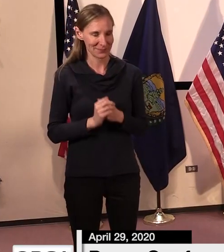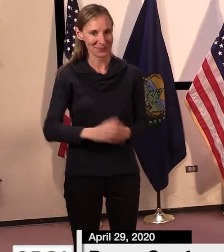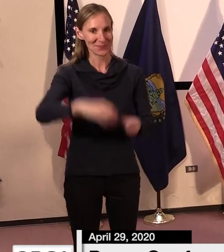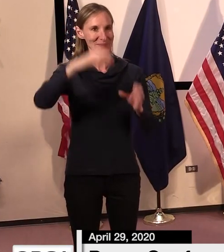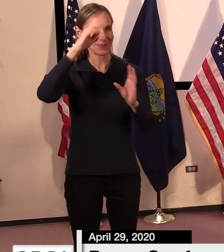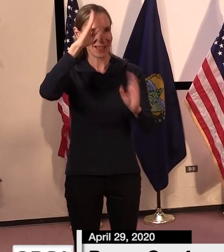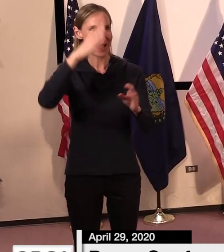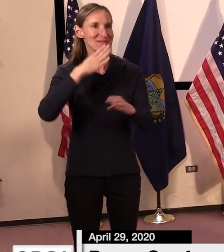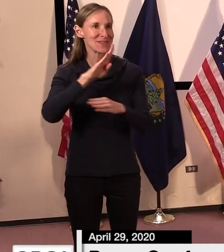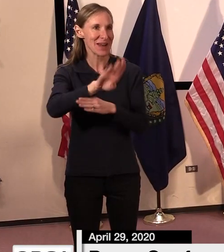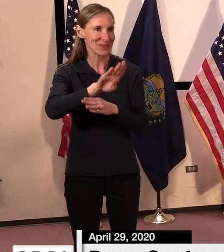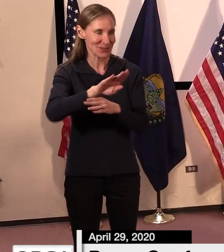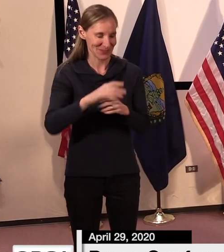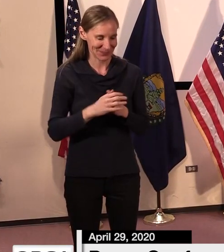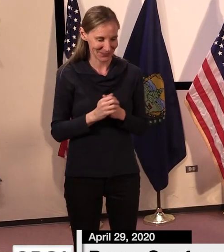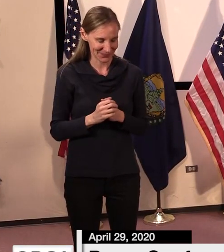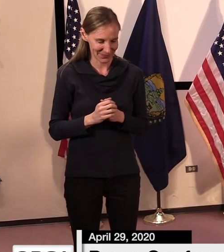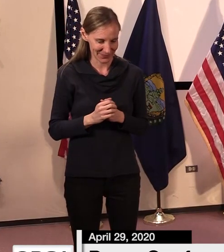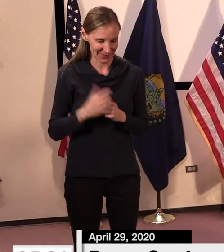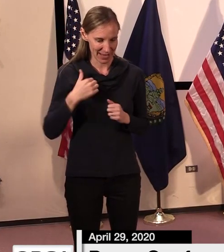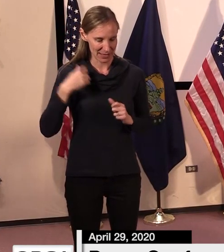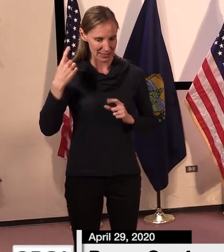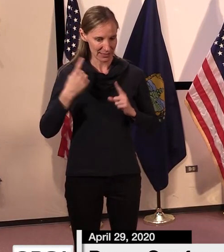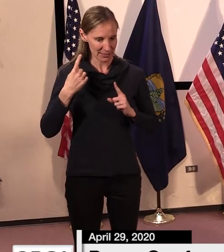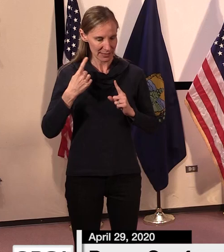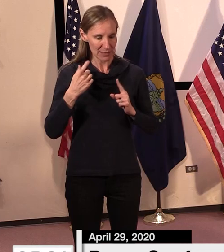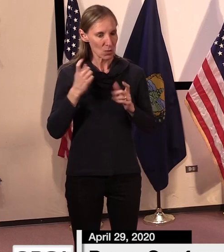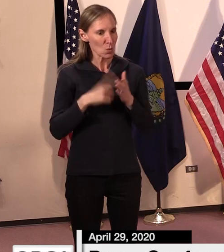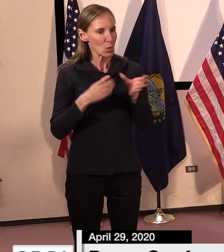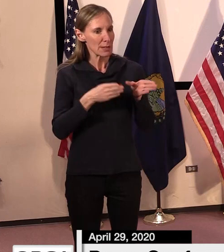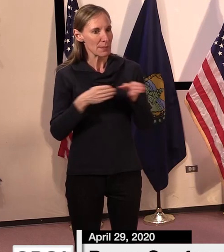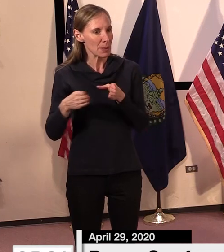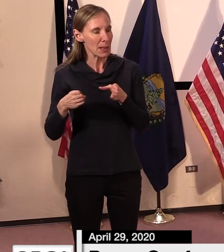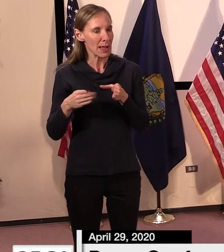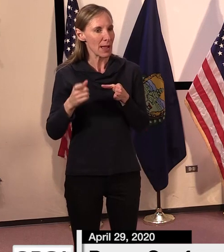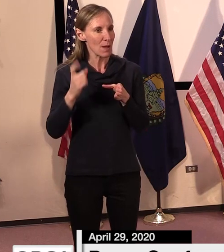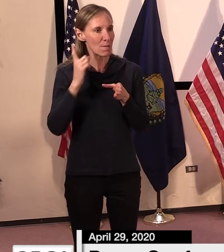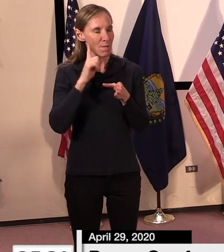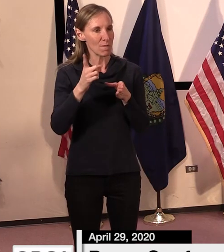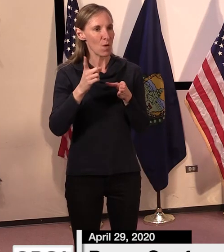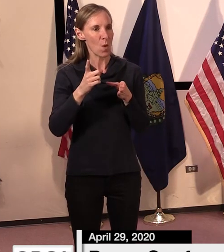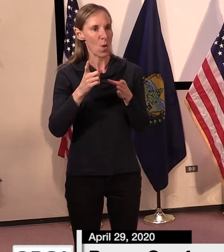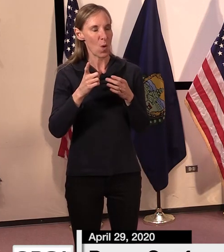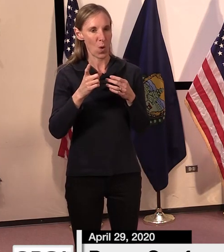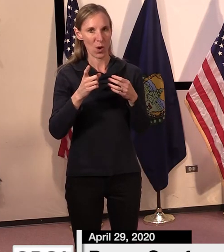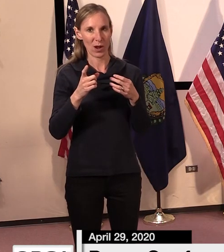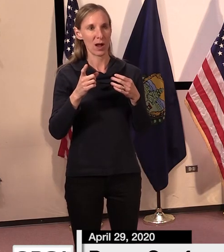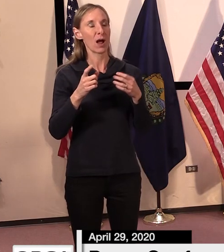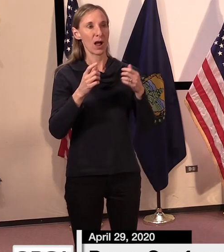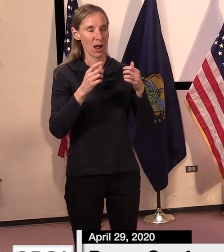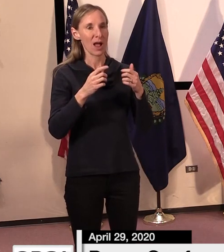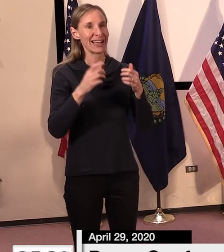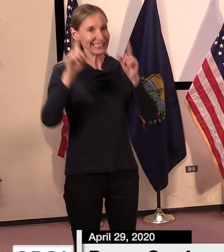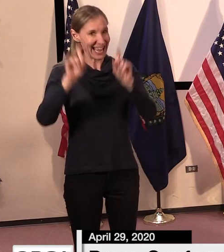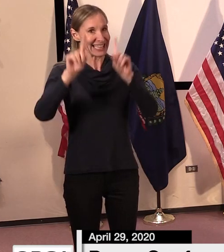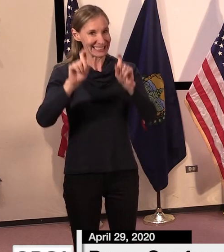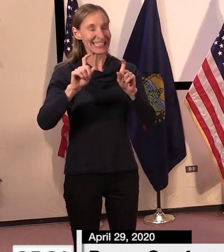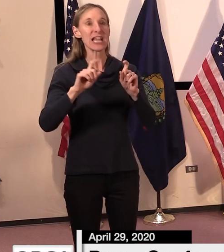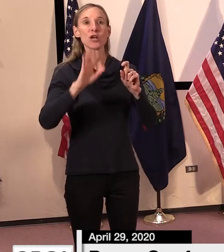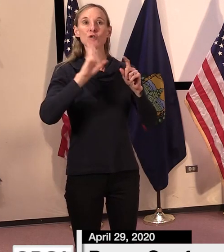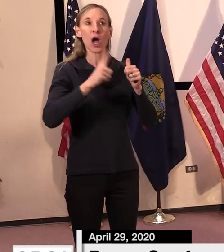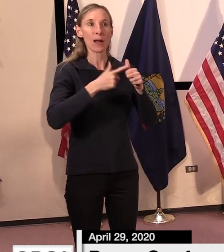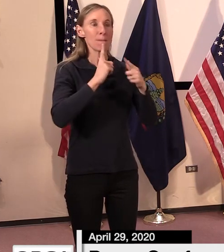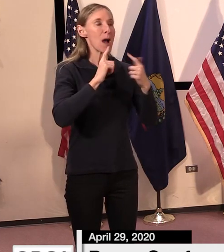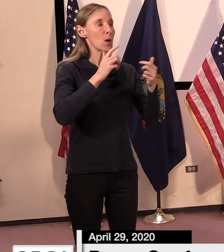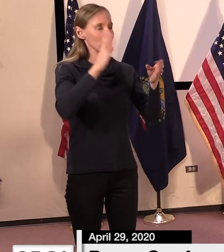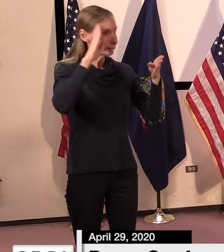Hi, good afternoon. I'm wondering about what the plan is for expanding testing within the general population as you're